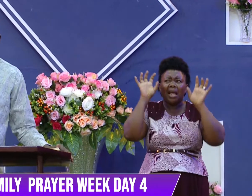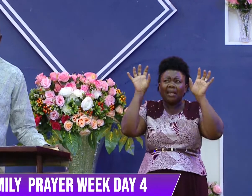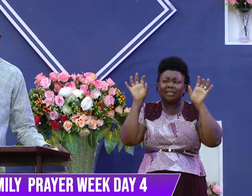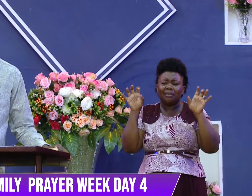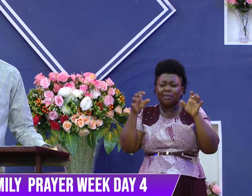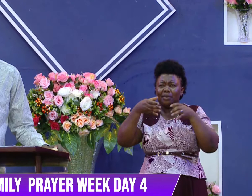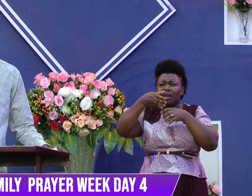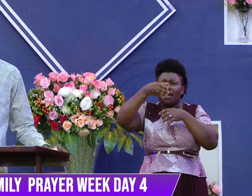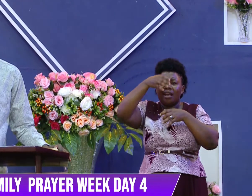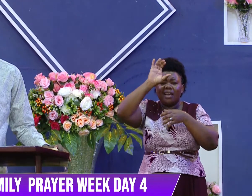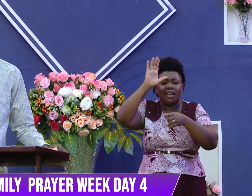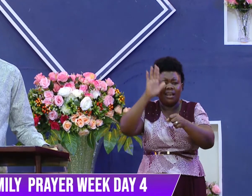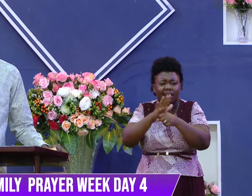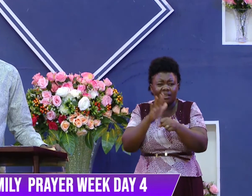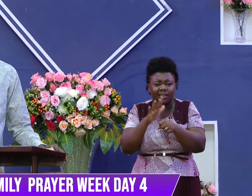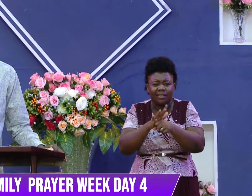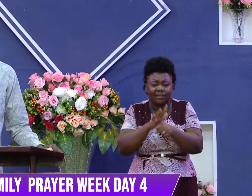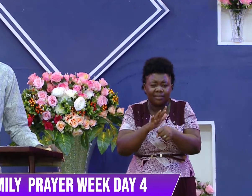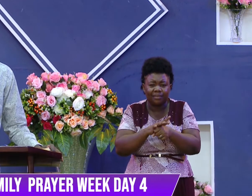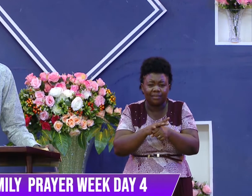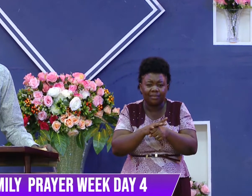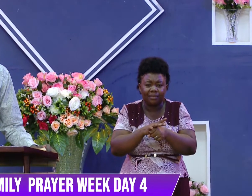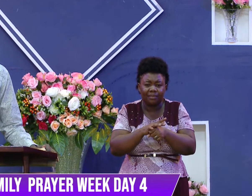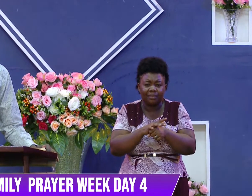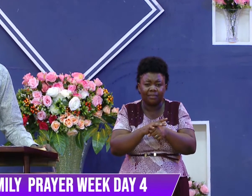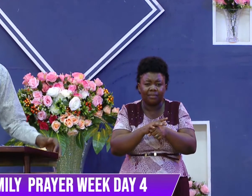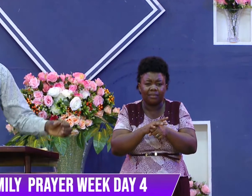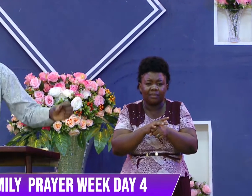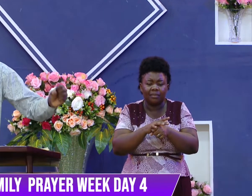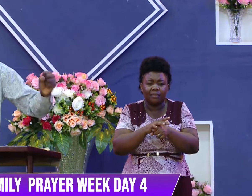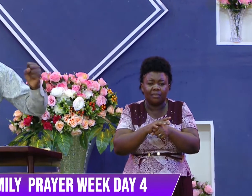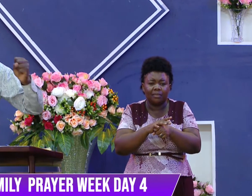If it was anointing, Samson was greatly anointed.